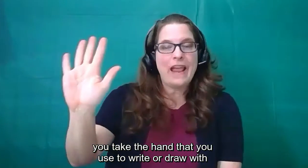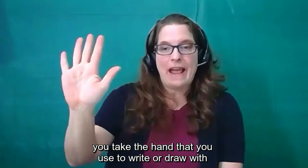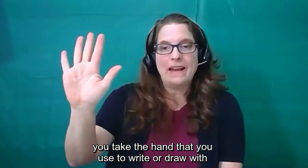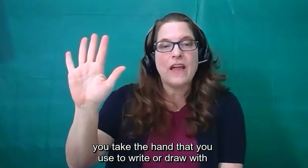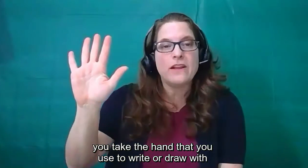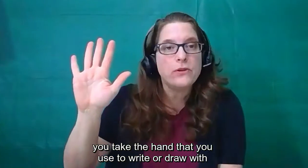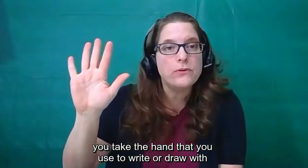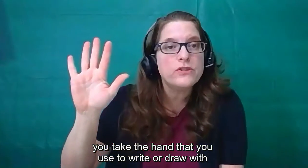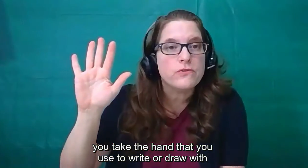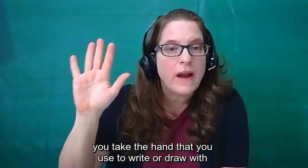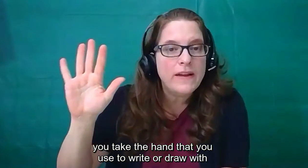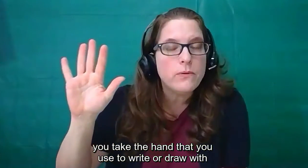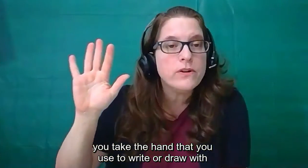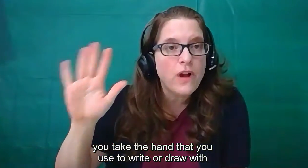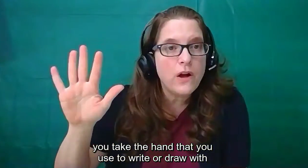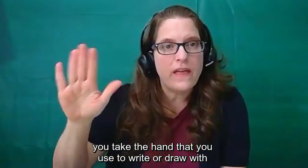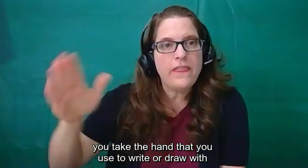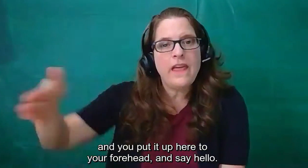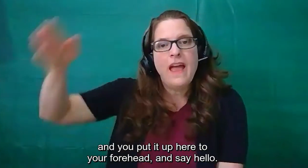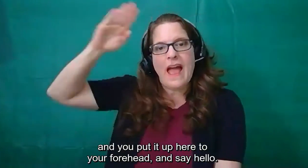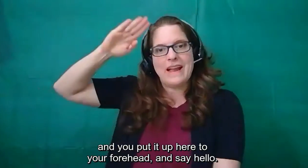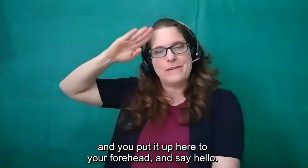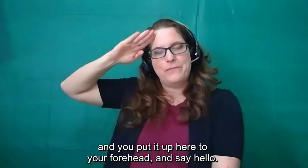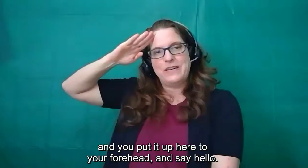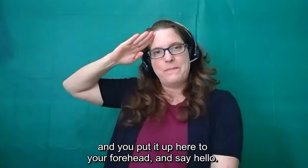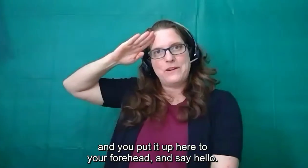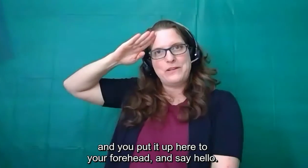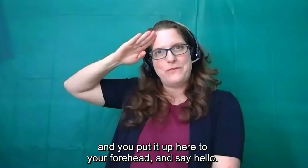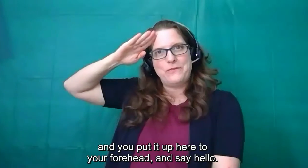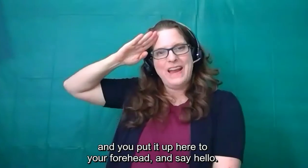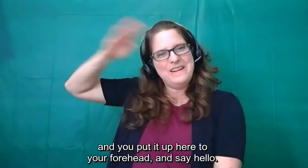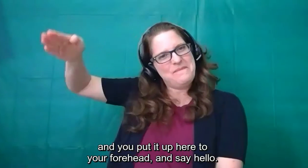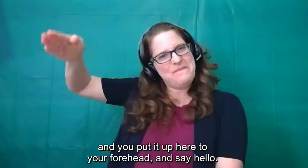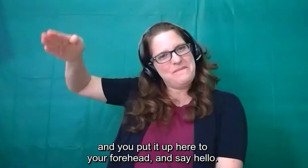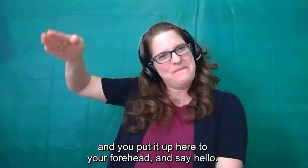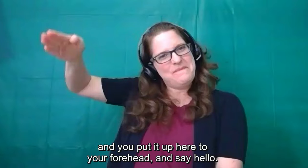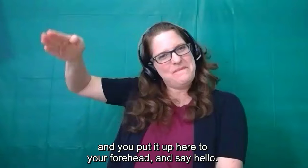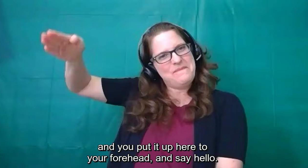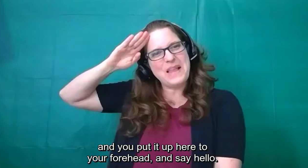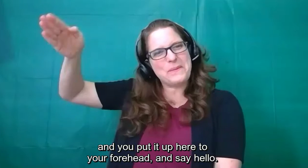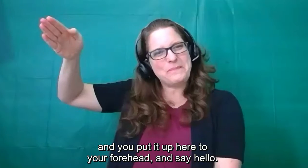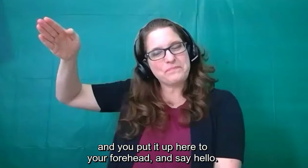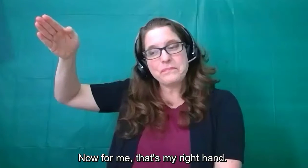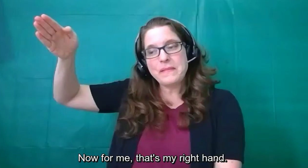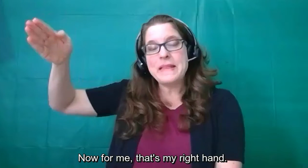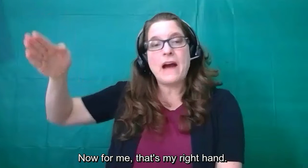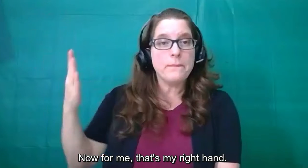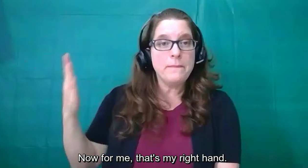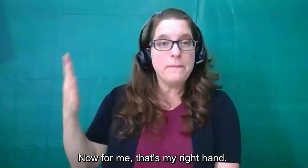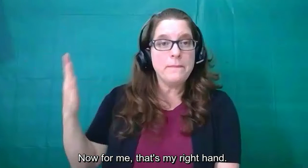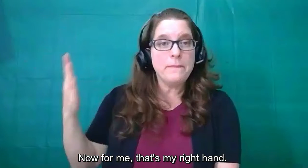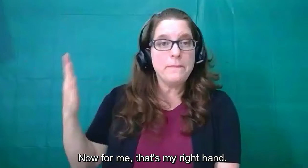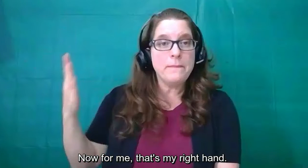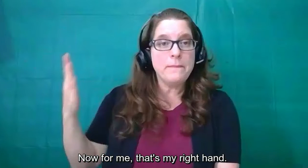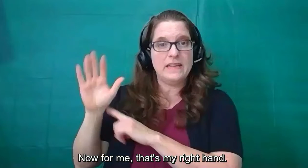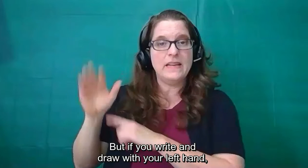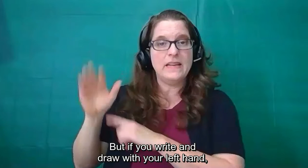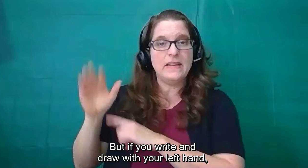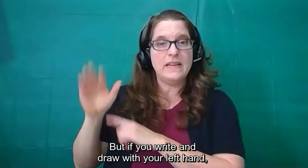you use to write or draw with, and you put it up here to your forehead and say hello. Now, for me, that's my right hand, but if you write